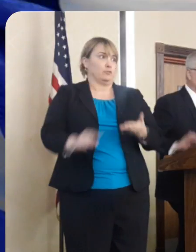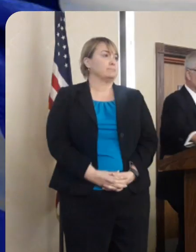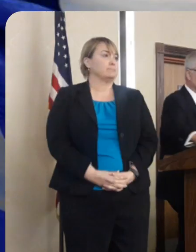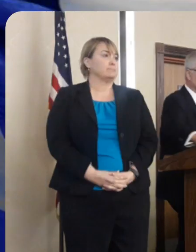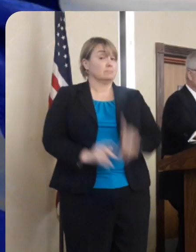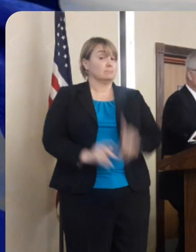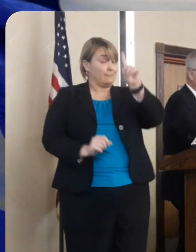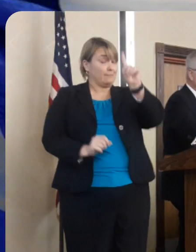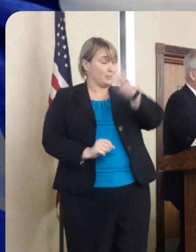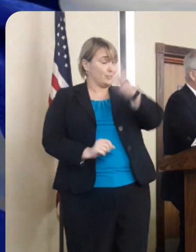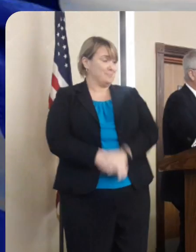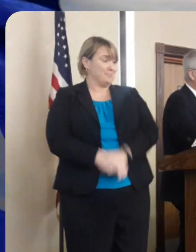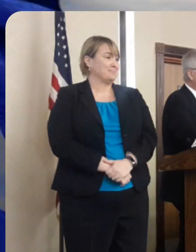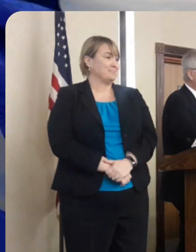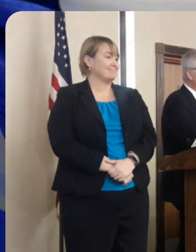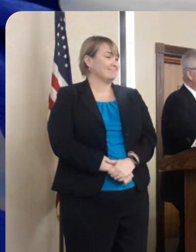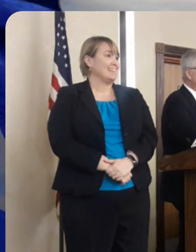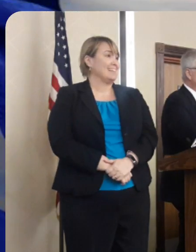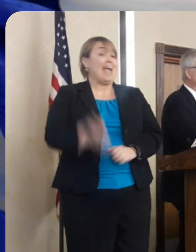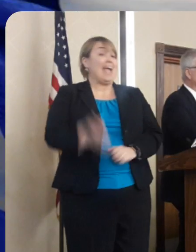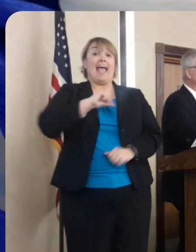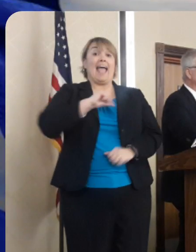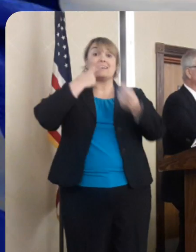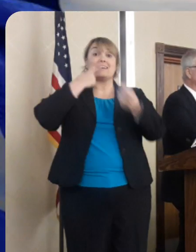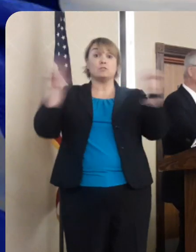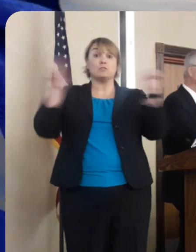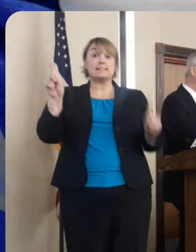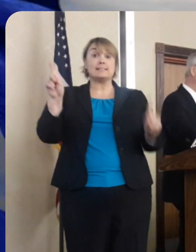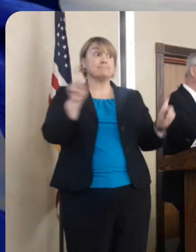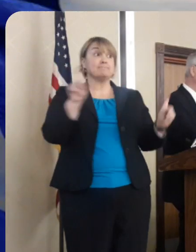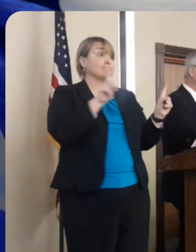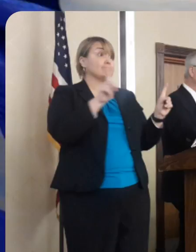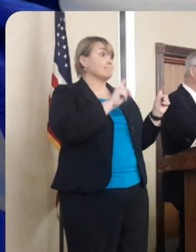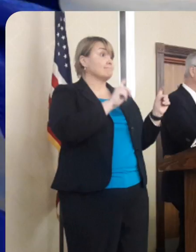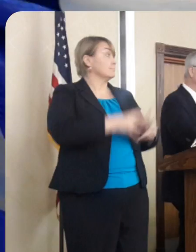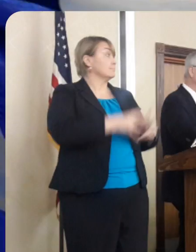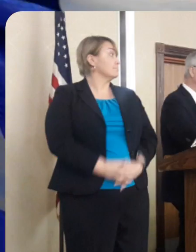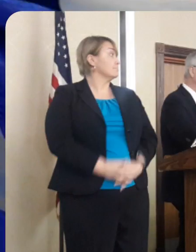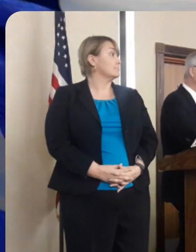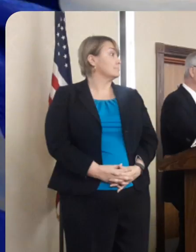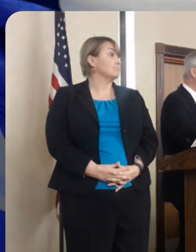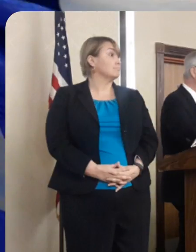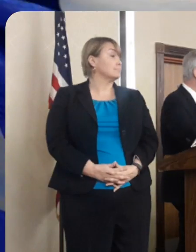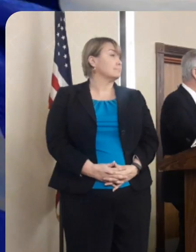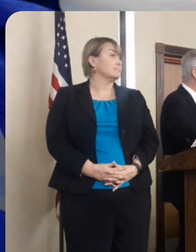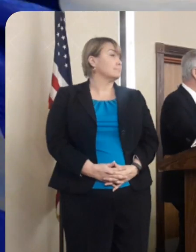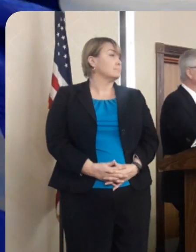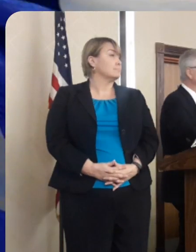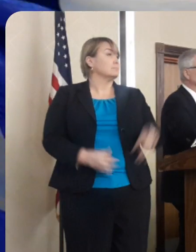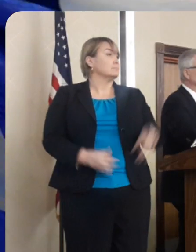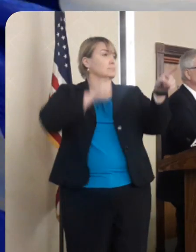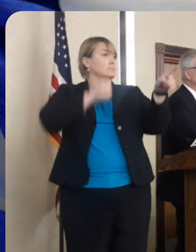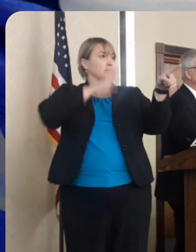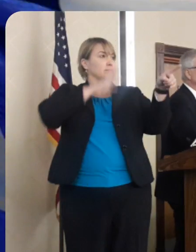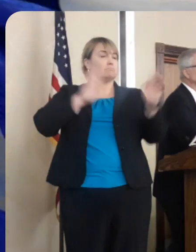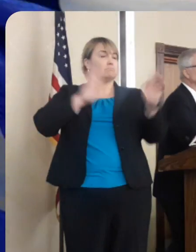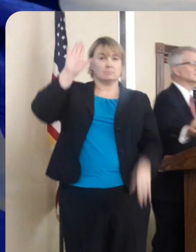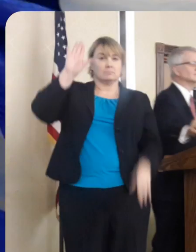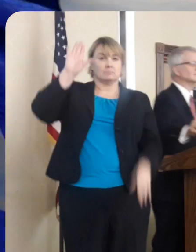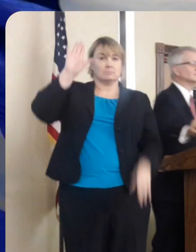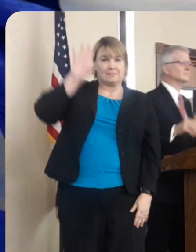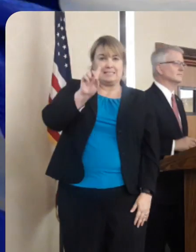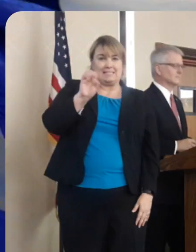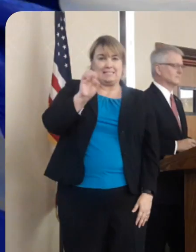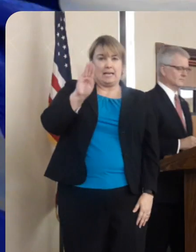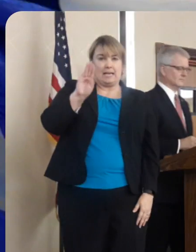First, are there any announcements? Yes. Mr. Chairman, Debbie Terry, SD12,